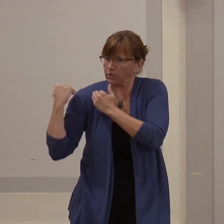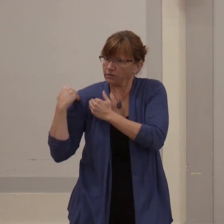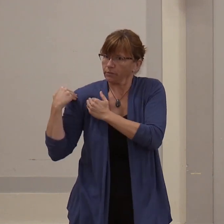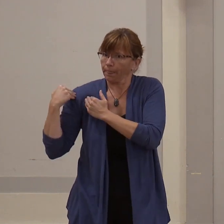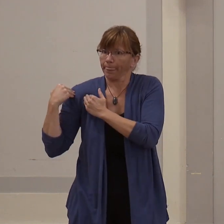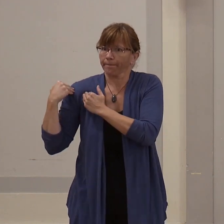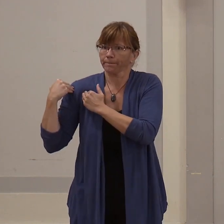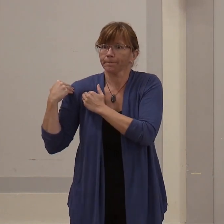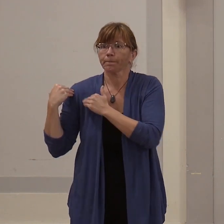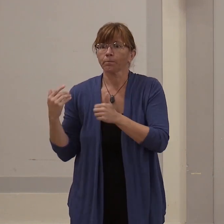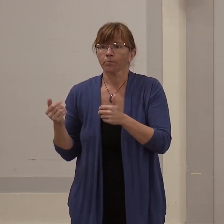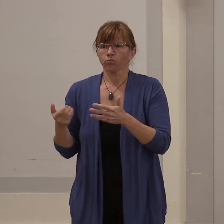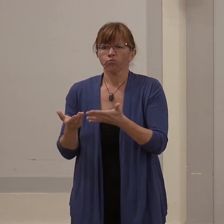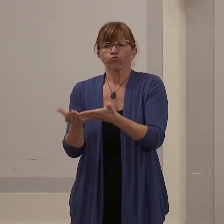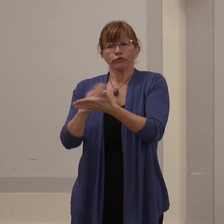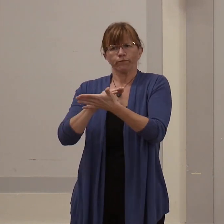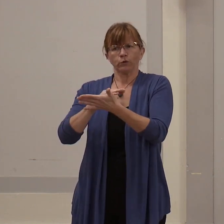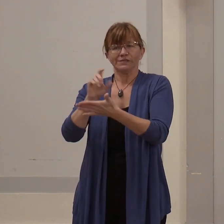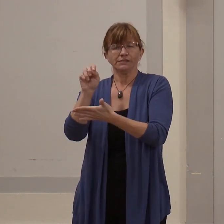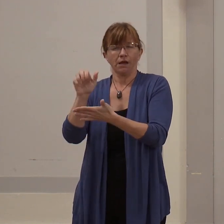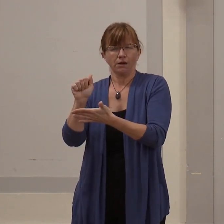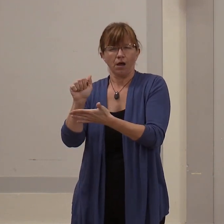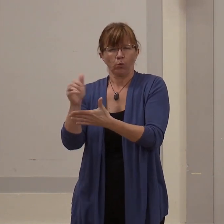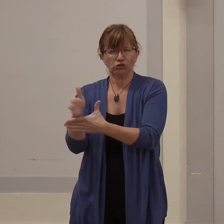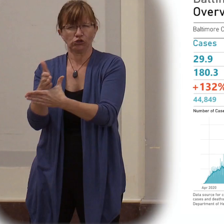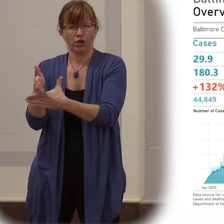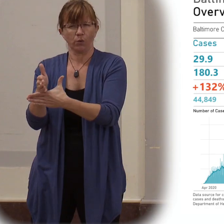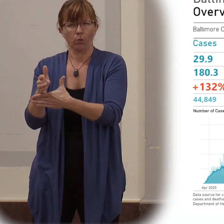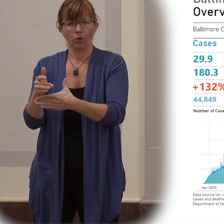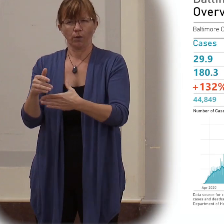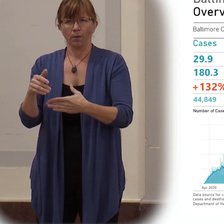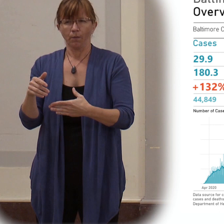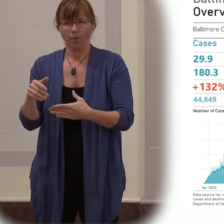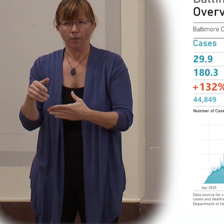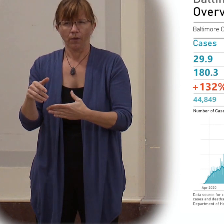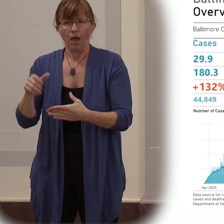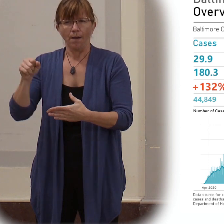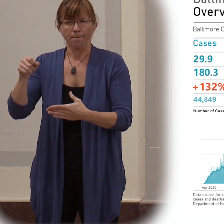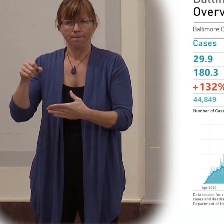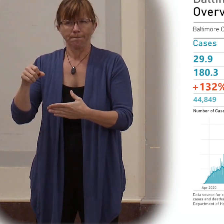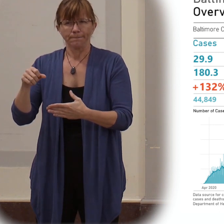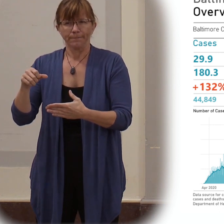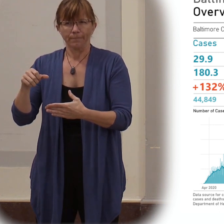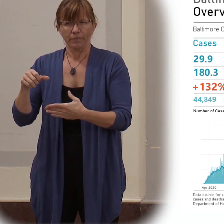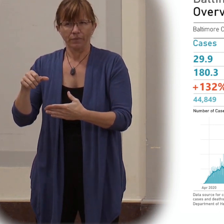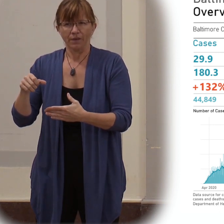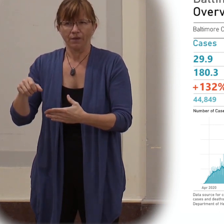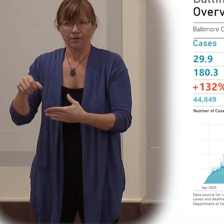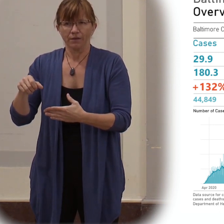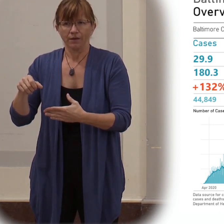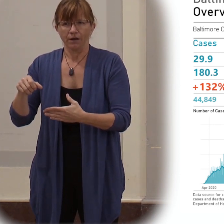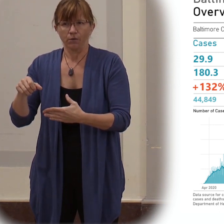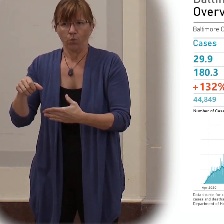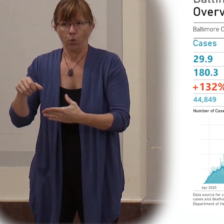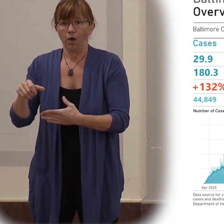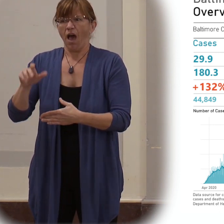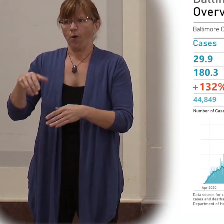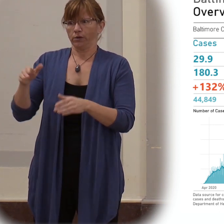data, also available on our public-facing dashboard. Our latest 7-day average new case count